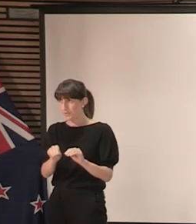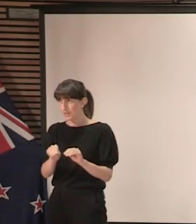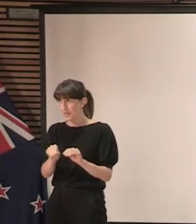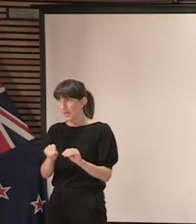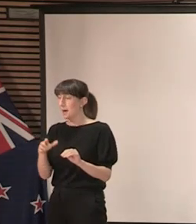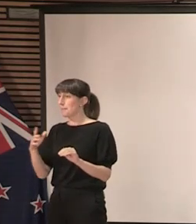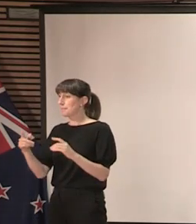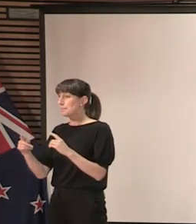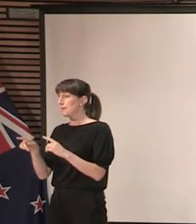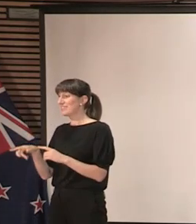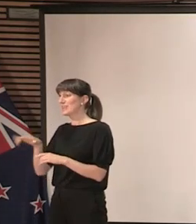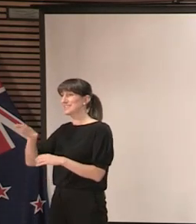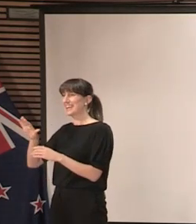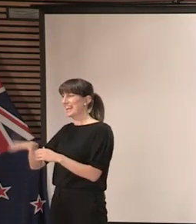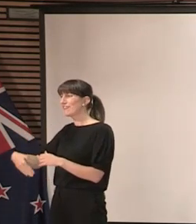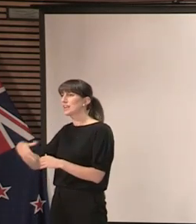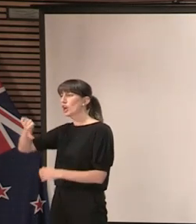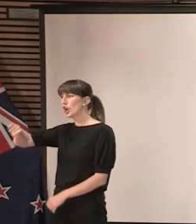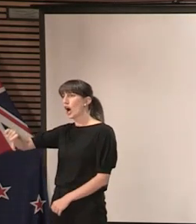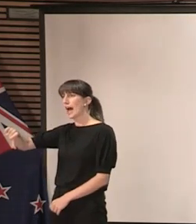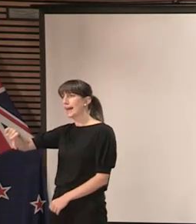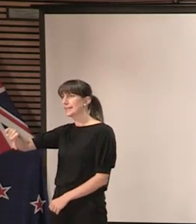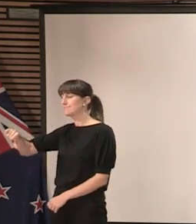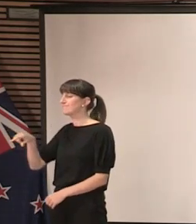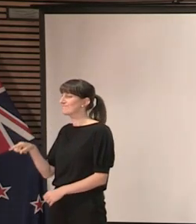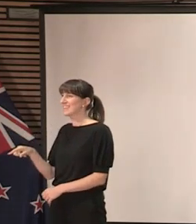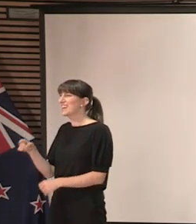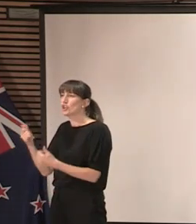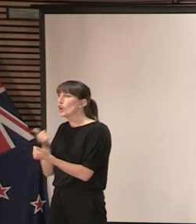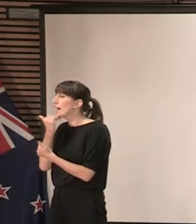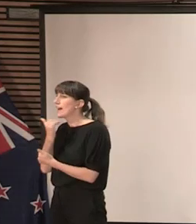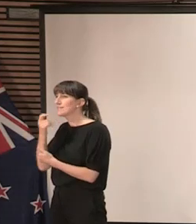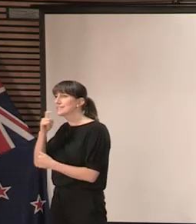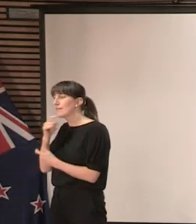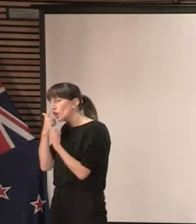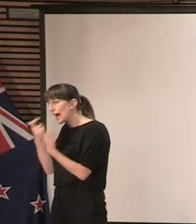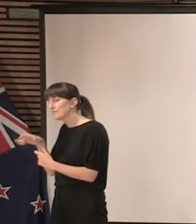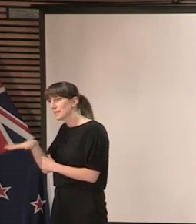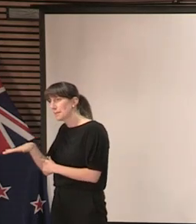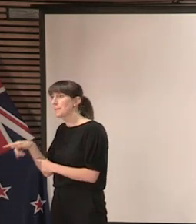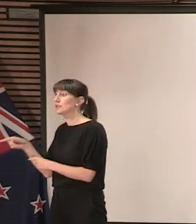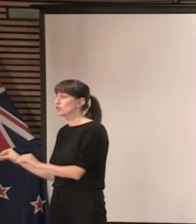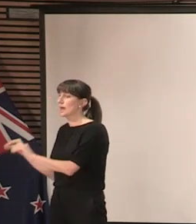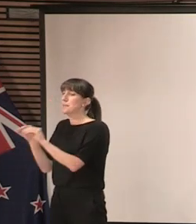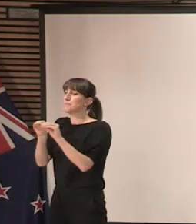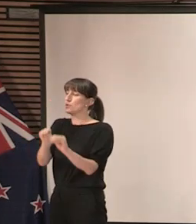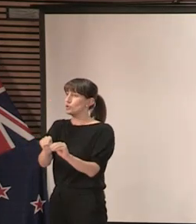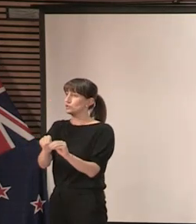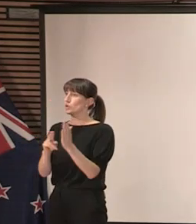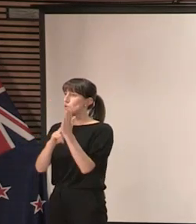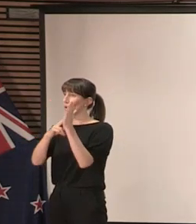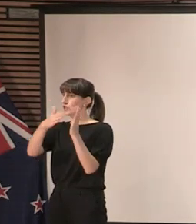further 9 residents from St Margaret's were transferred to North Shore Hospital on 18th of April. These residents are